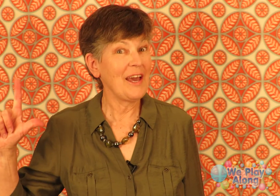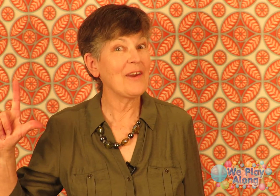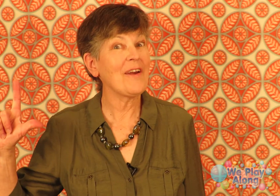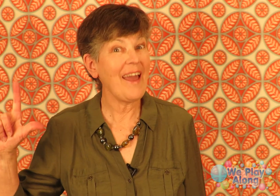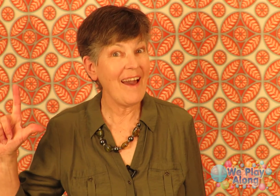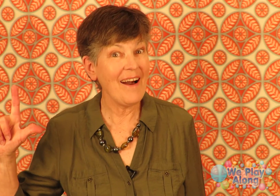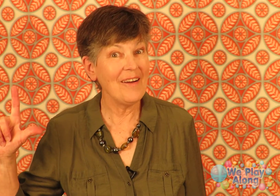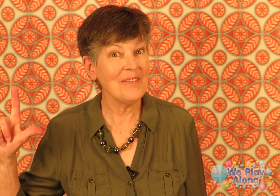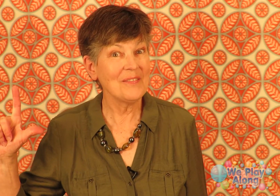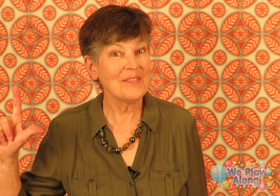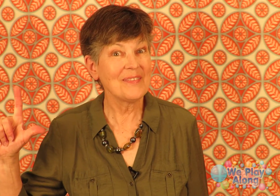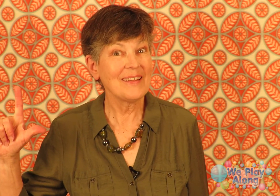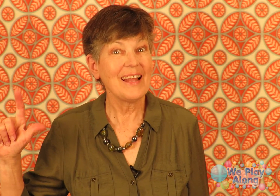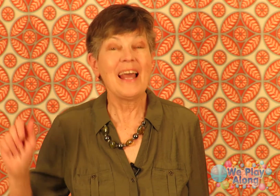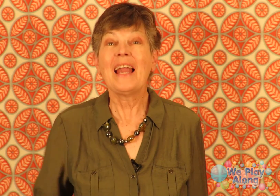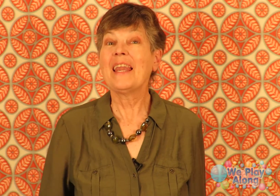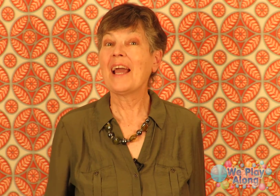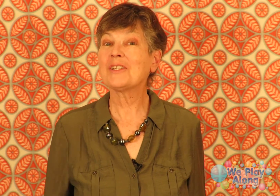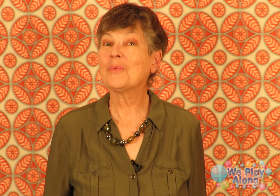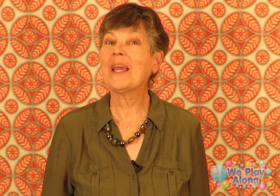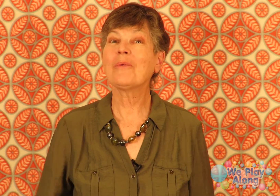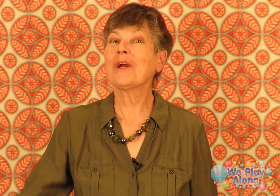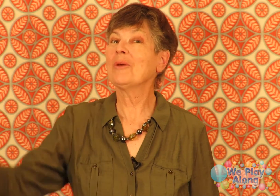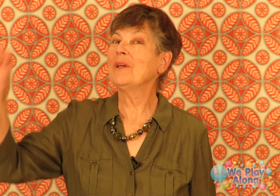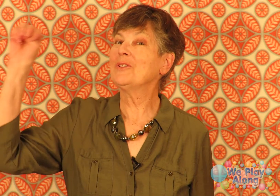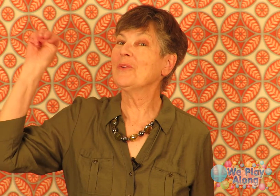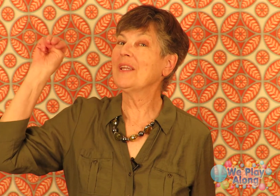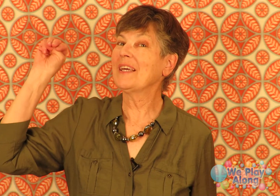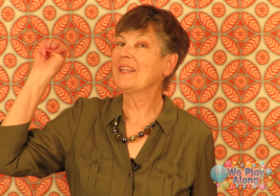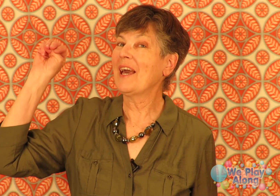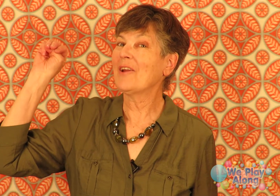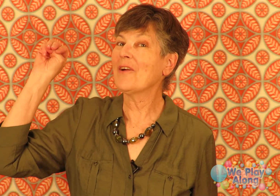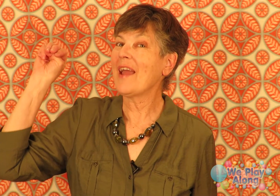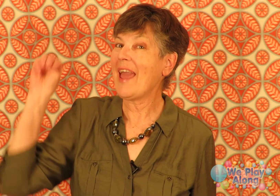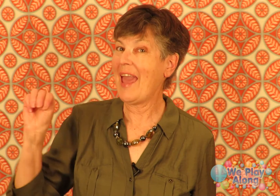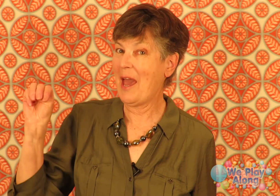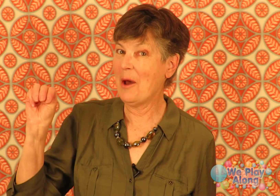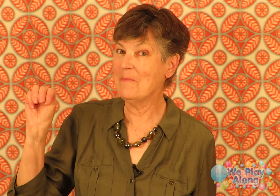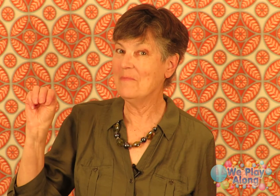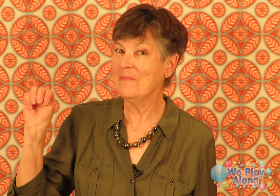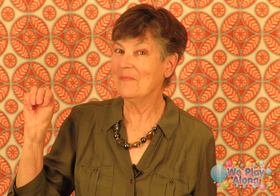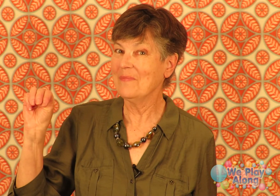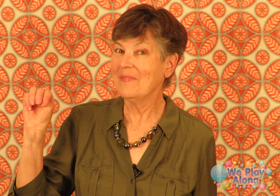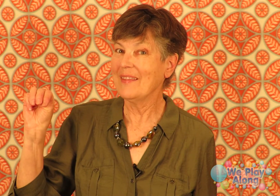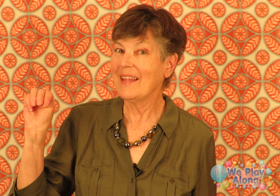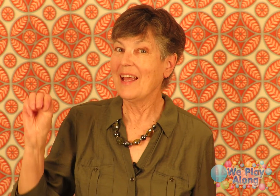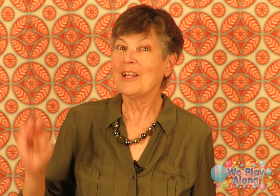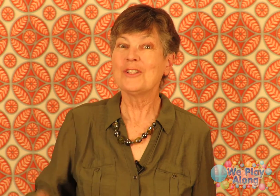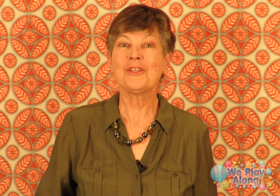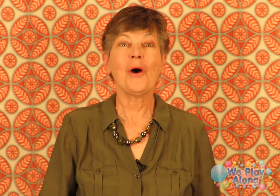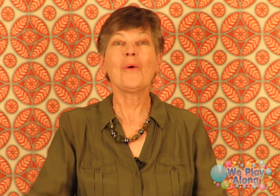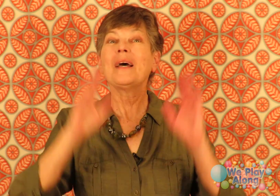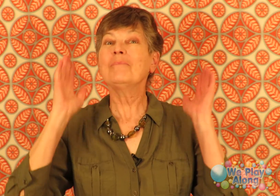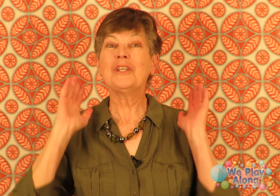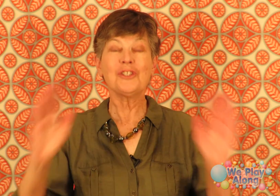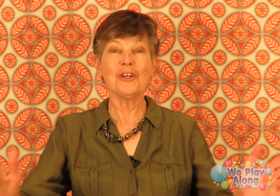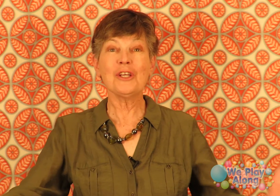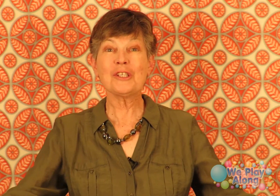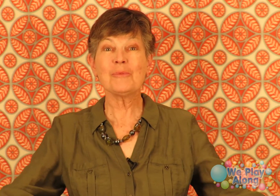letter L. Next week we're going to be doing the letter M. So be sure you